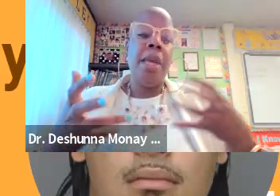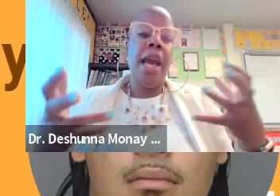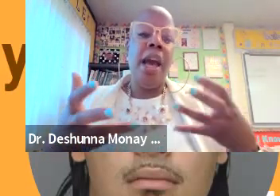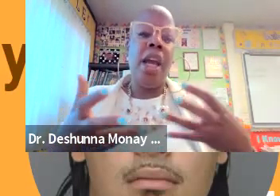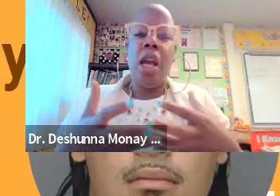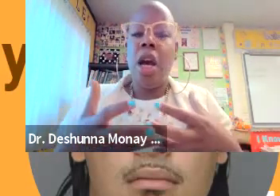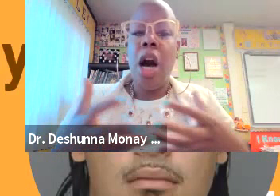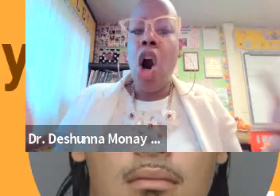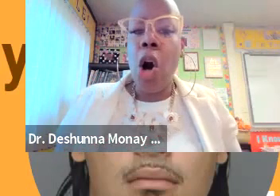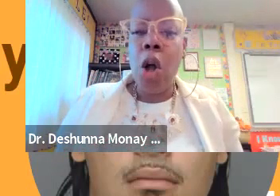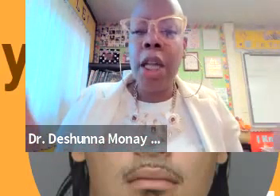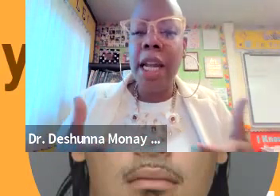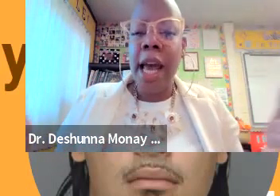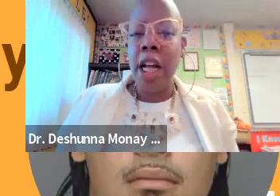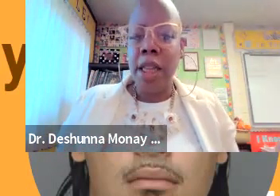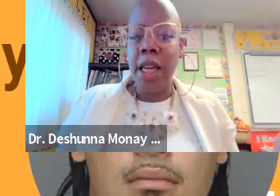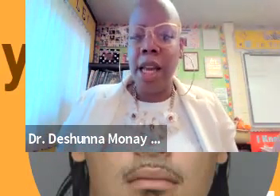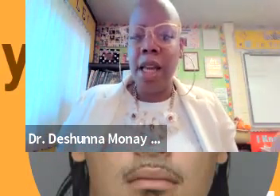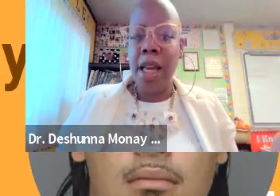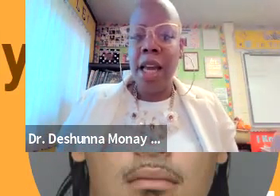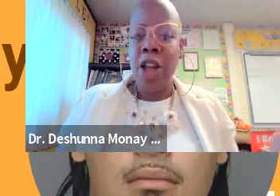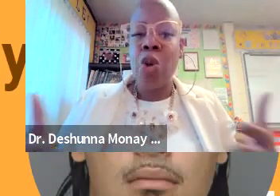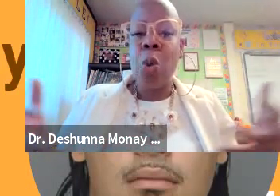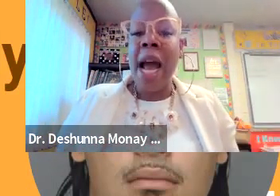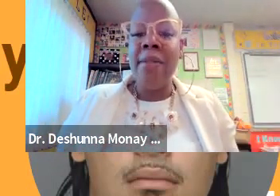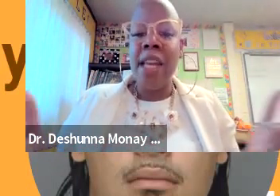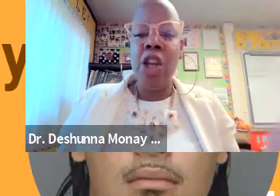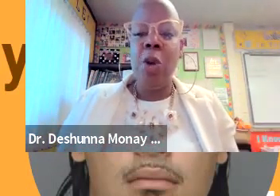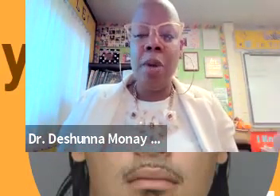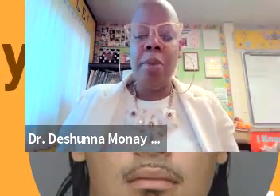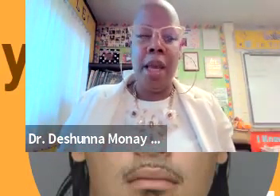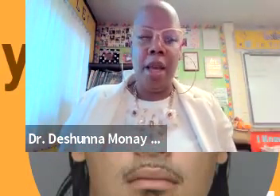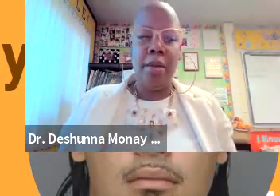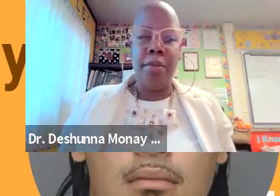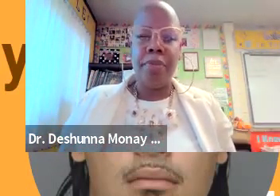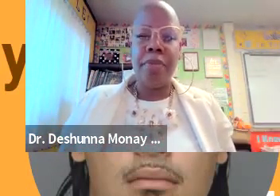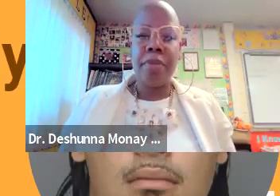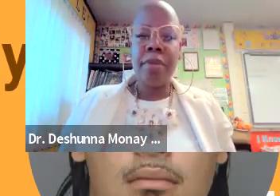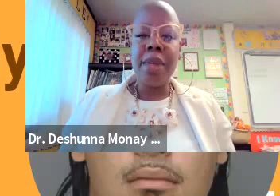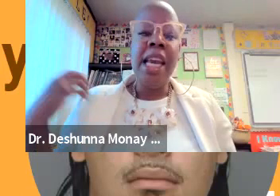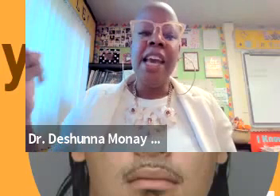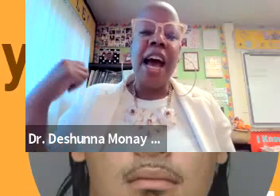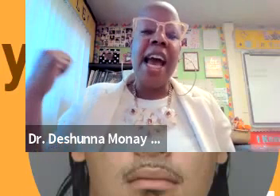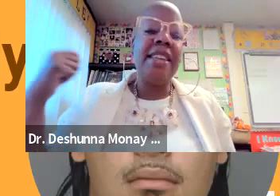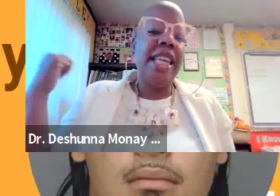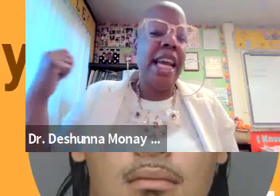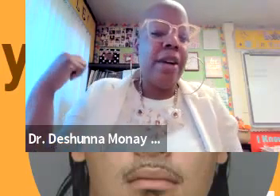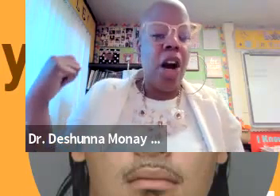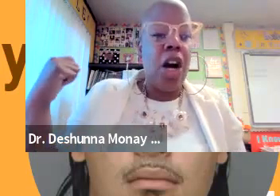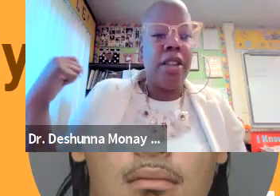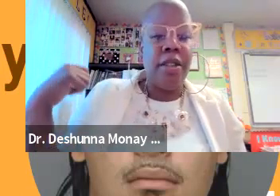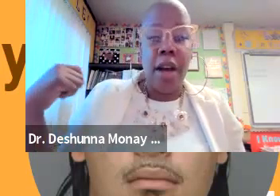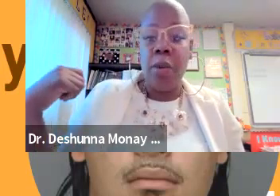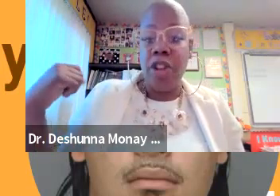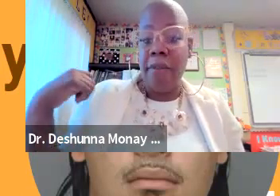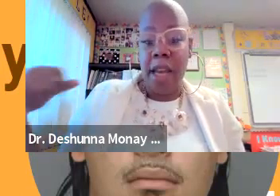and be a whole and healthy, thriving human being. If I had to carry